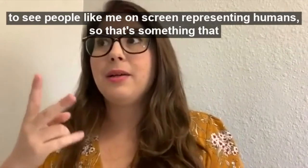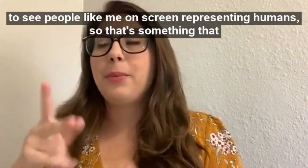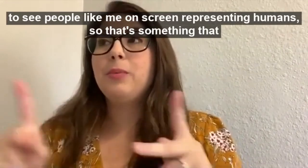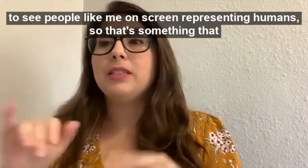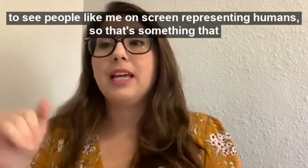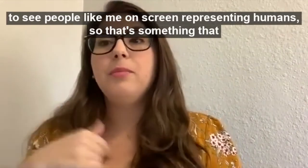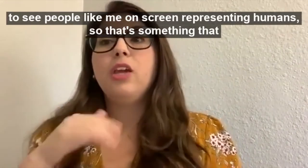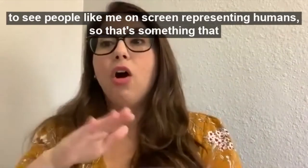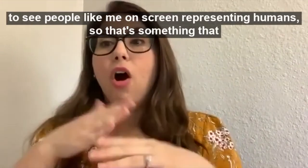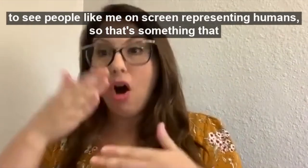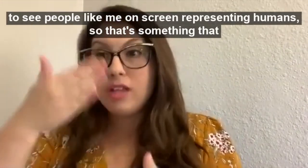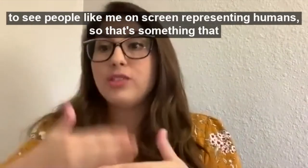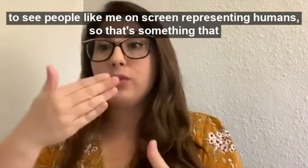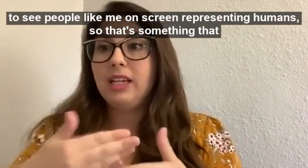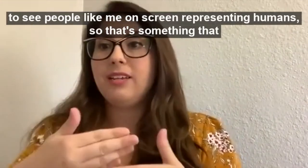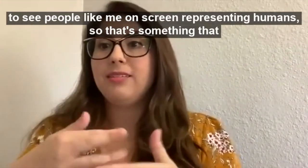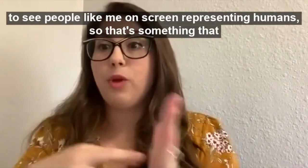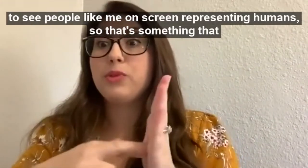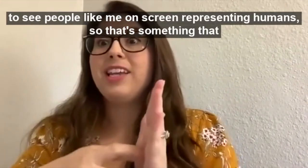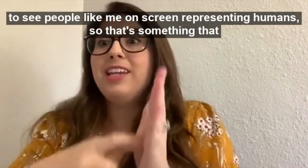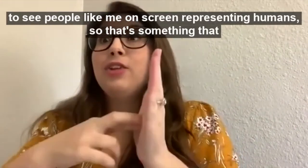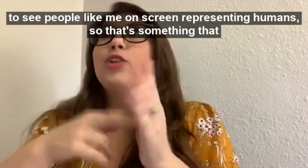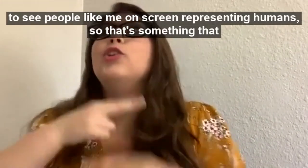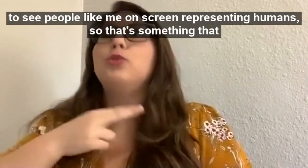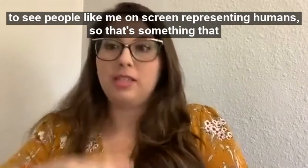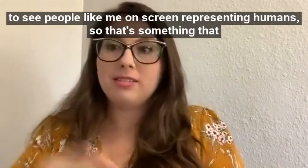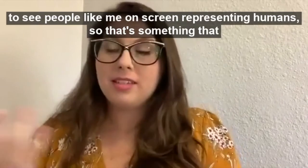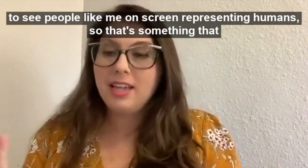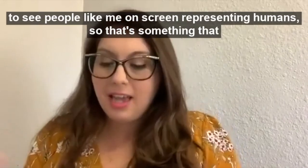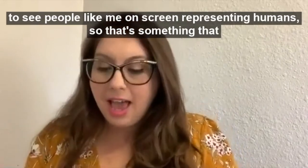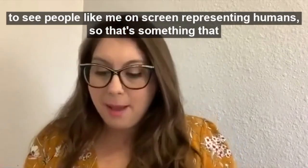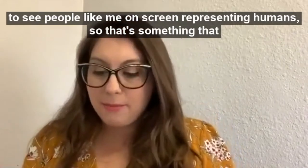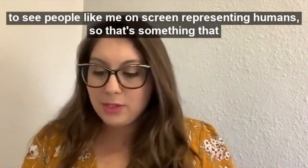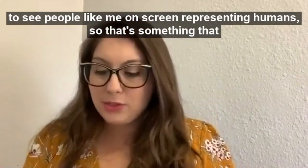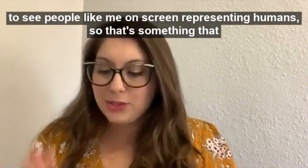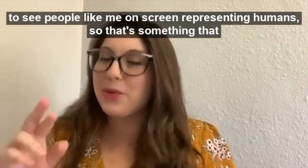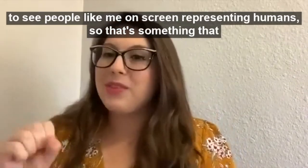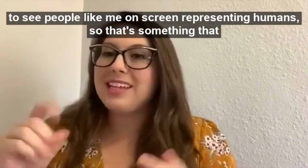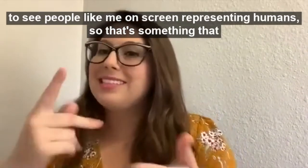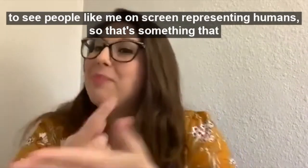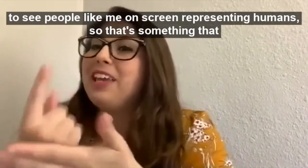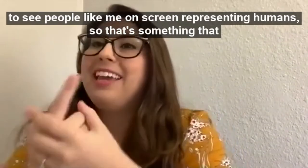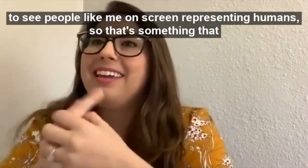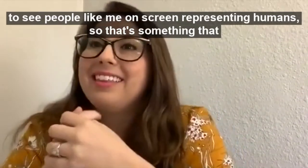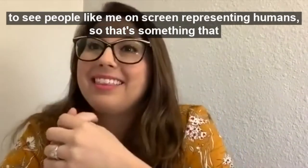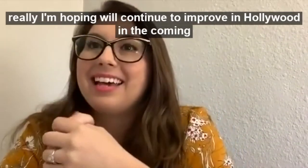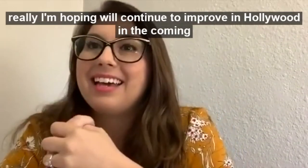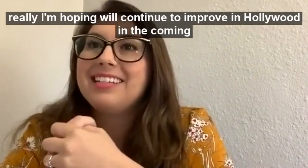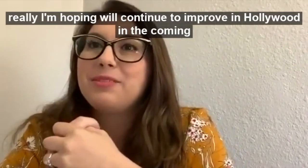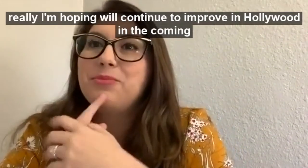people like me on screen representing humans. So that's something that